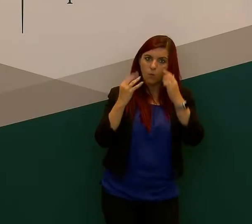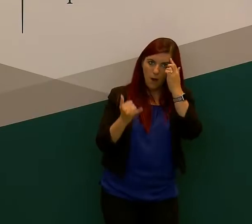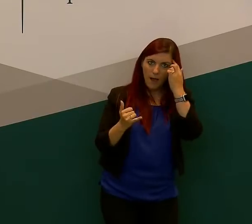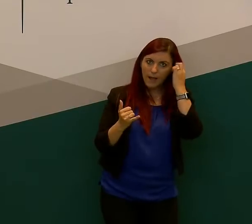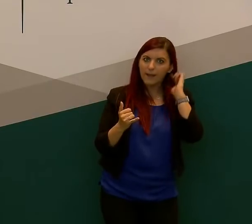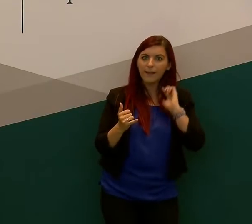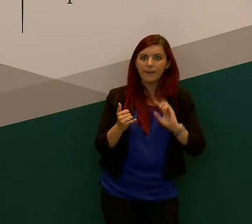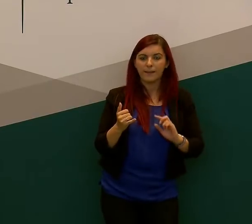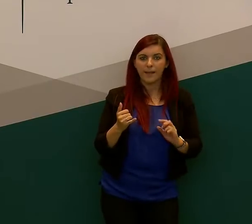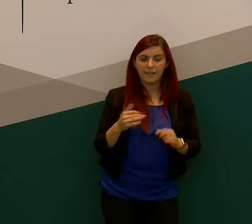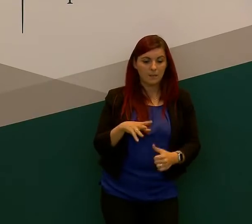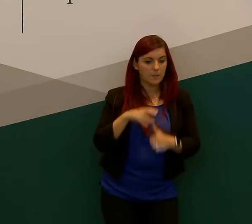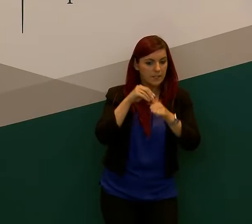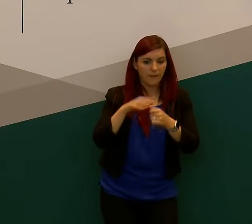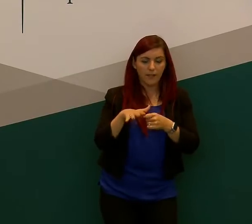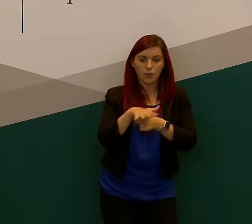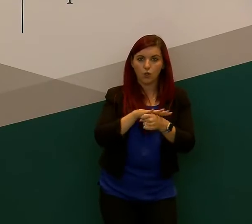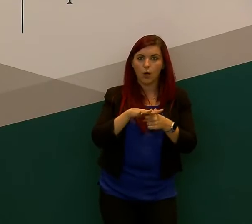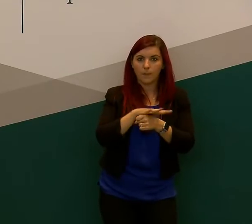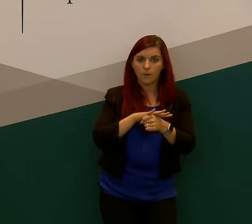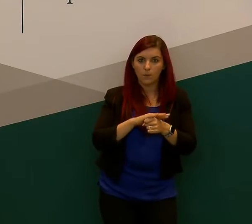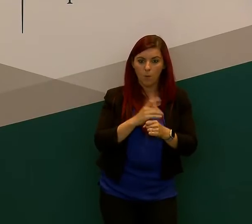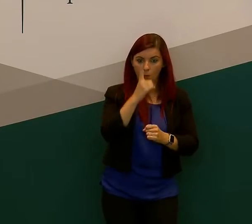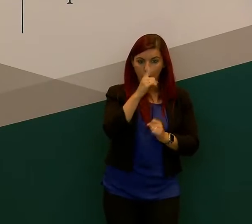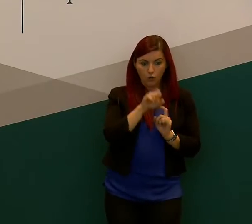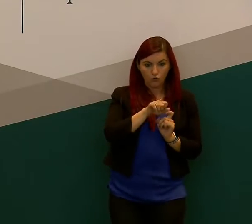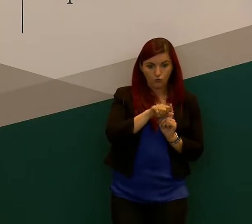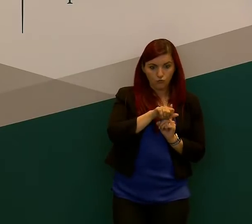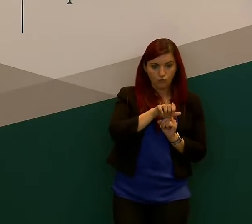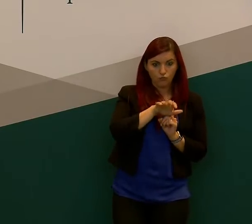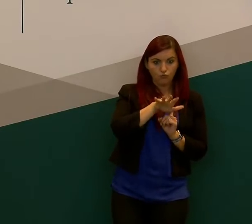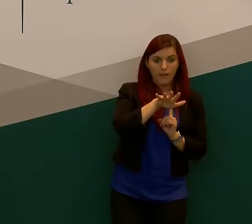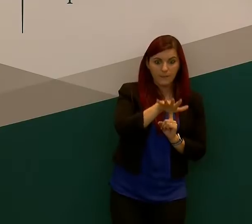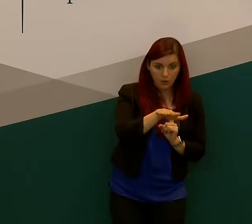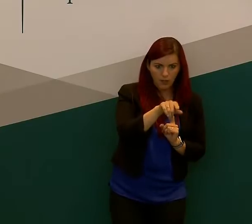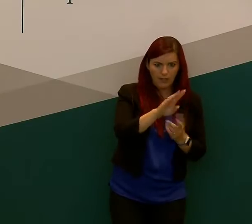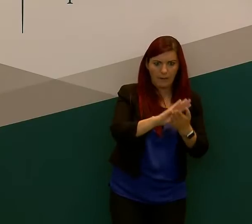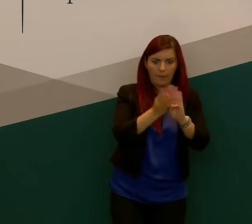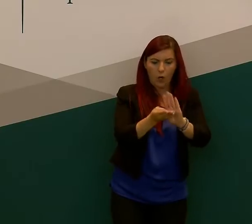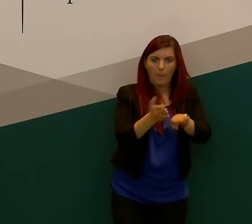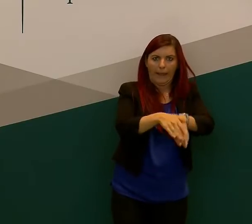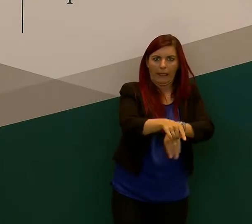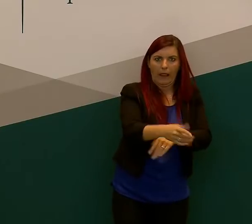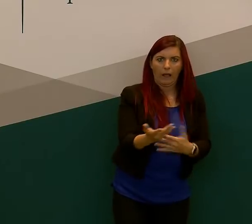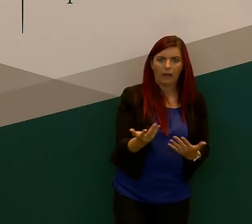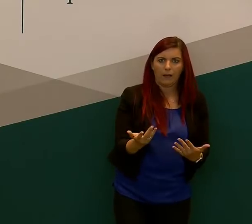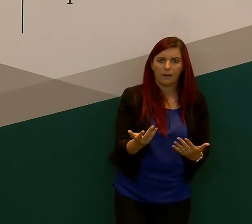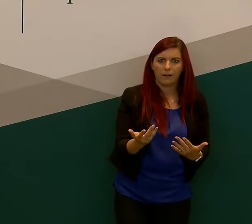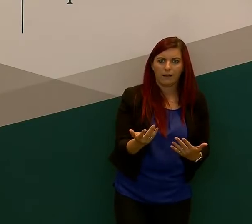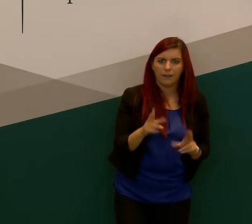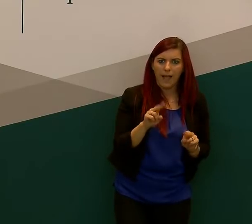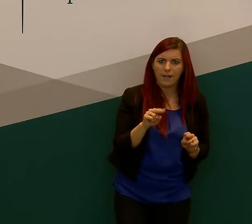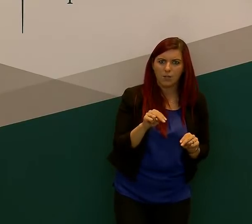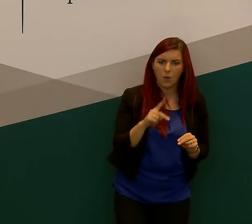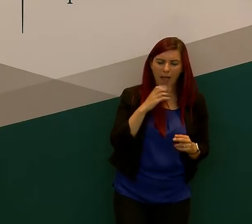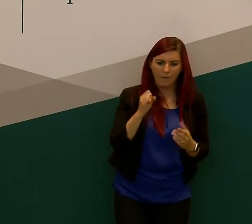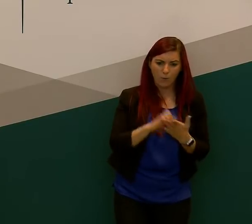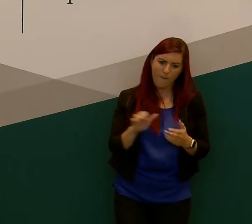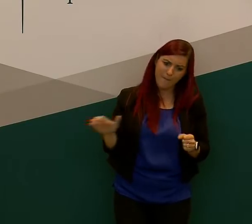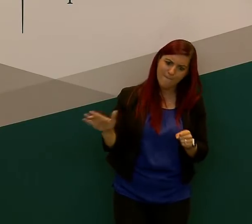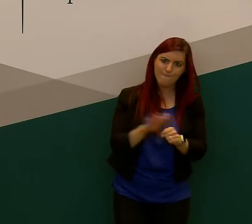that in certain circumstances, one transmission of this virus can be lethal. So one has to take all the full set of